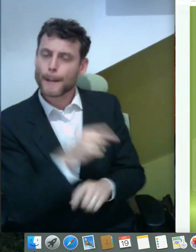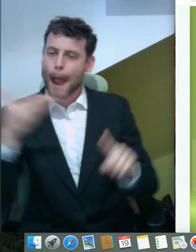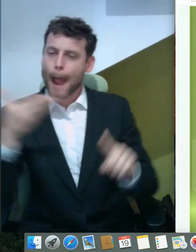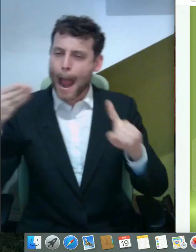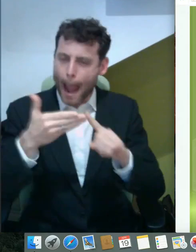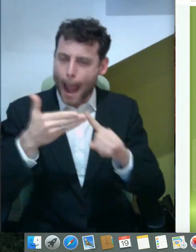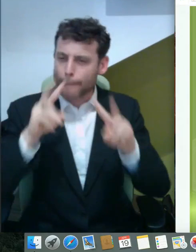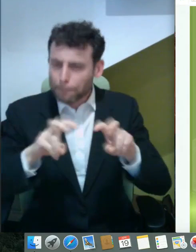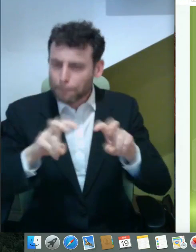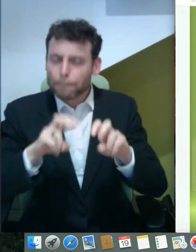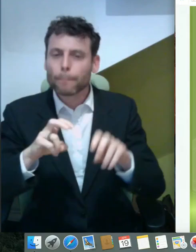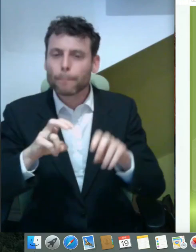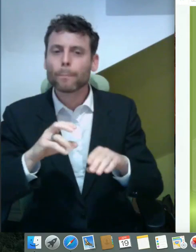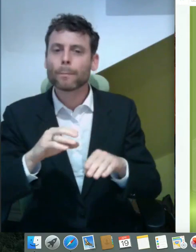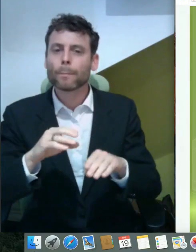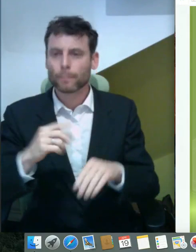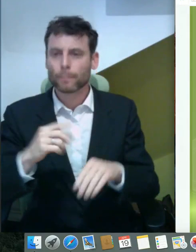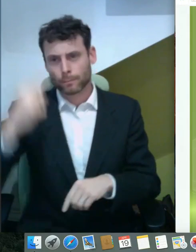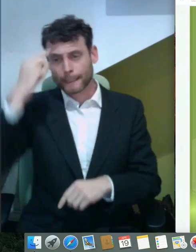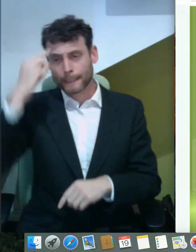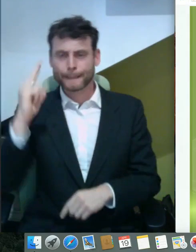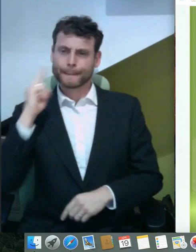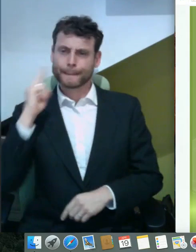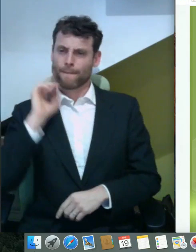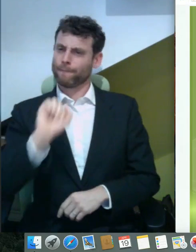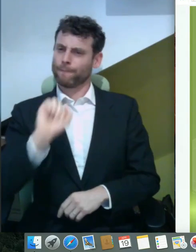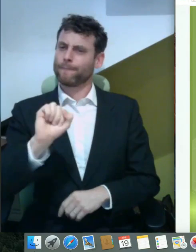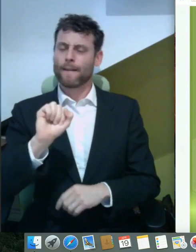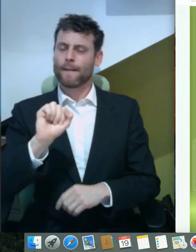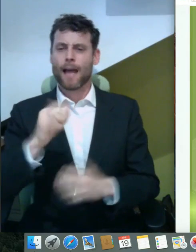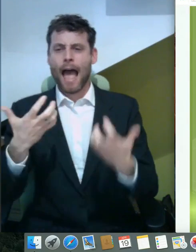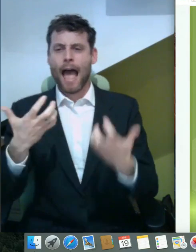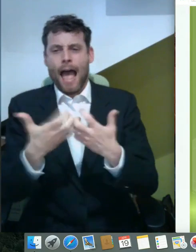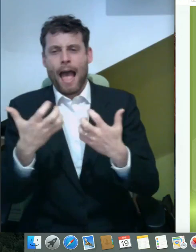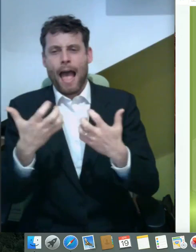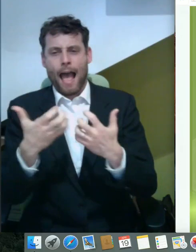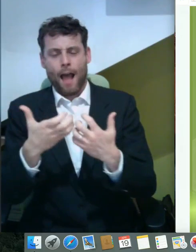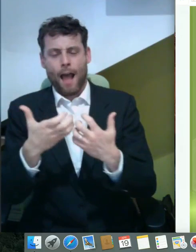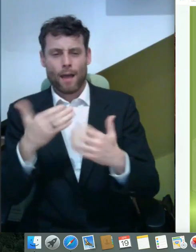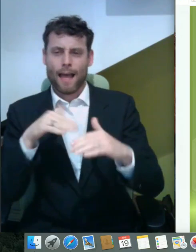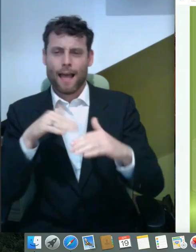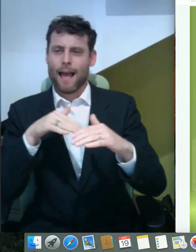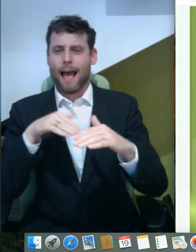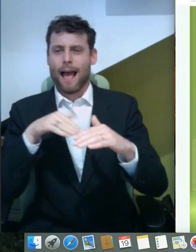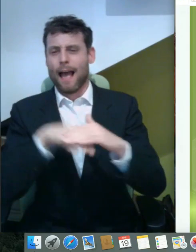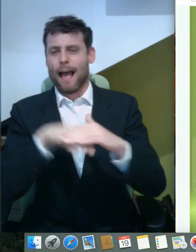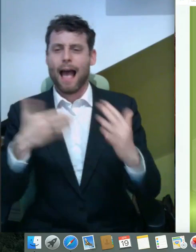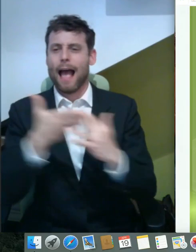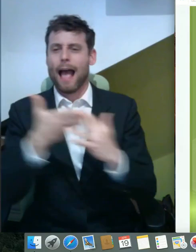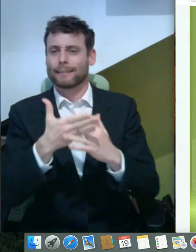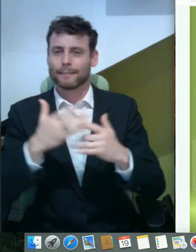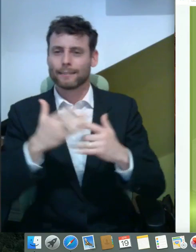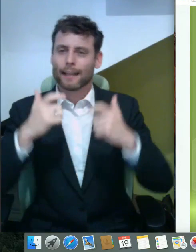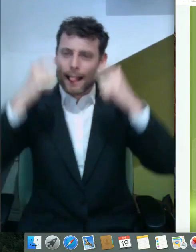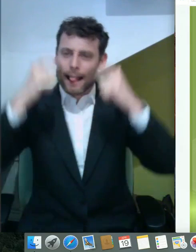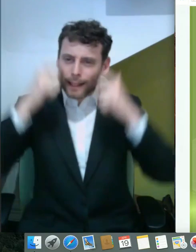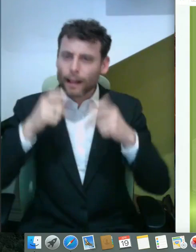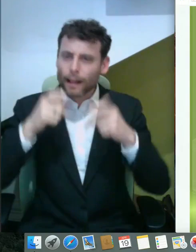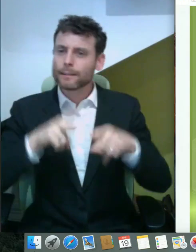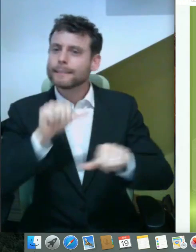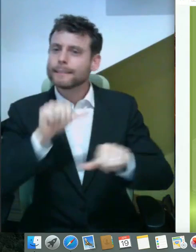of deaf people who have encountered the legal system in a number of different European countries.